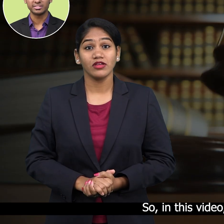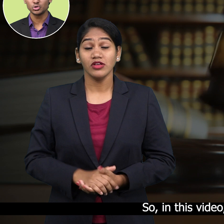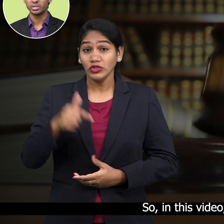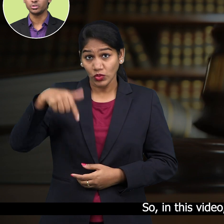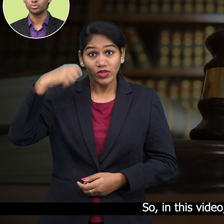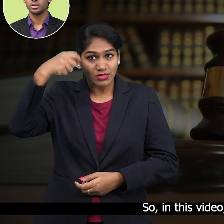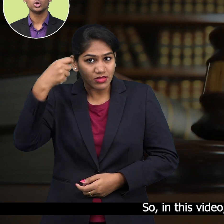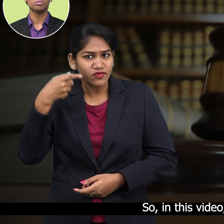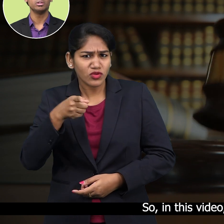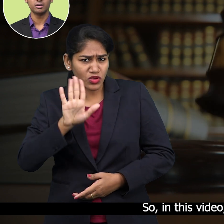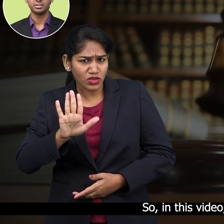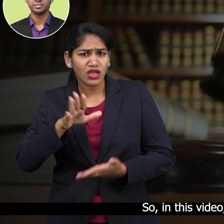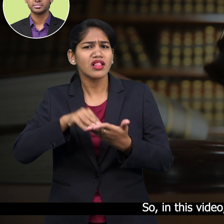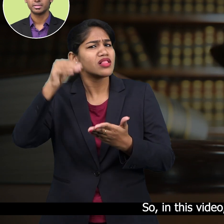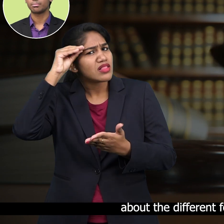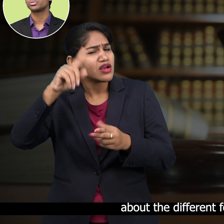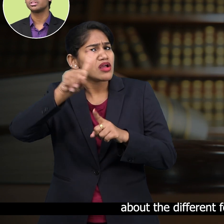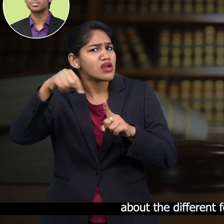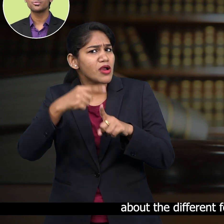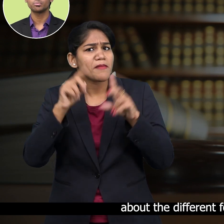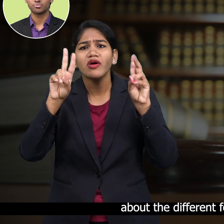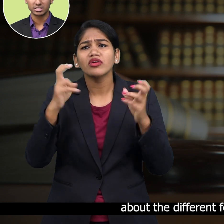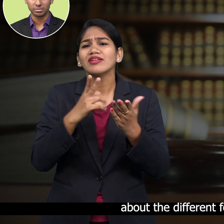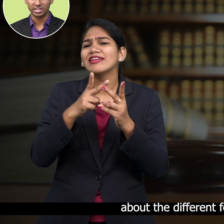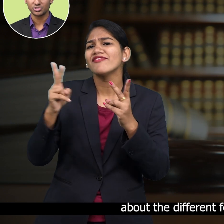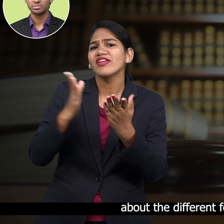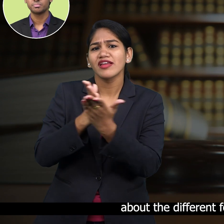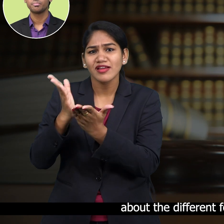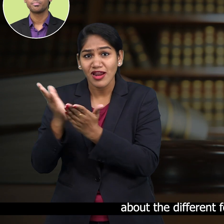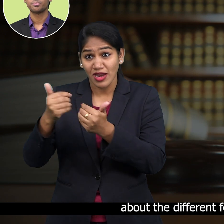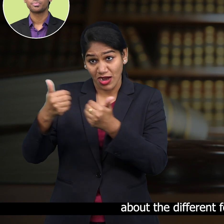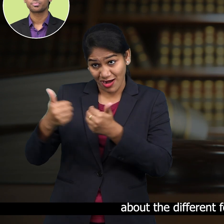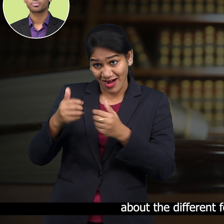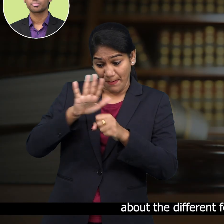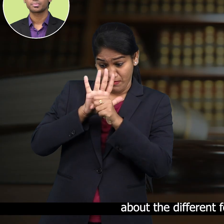So in this video, you've learned about the different forms of discrimination,